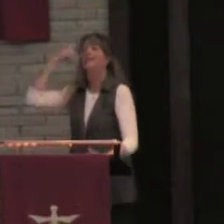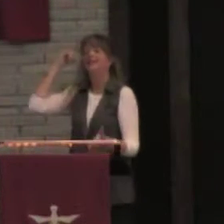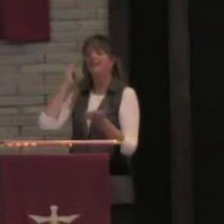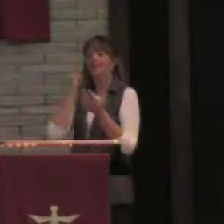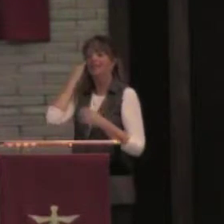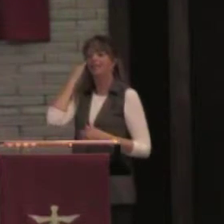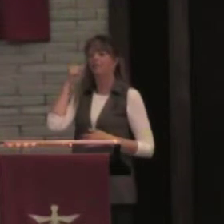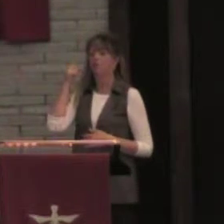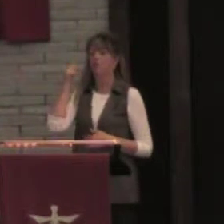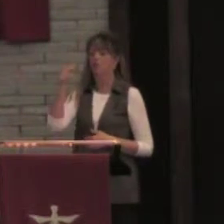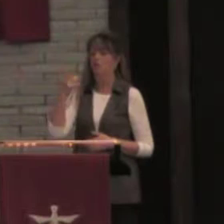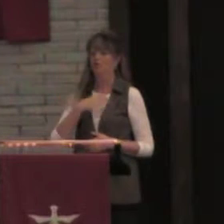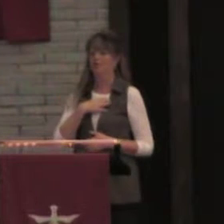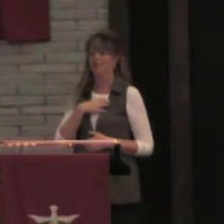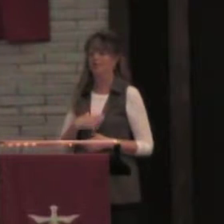So I think you're wrong.